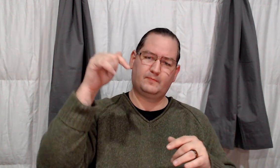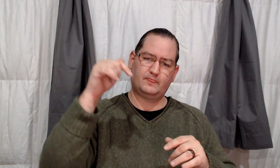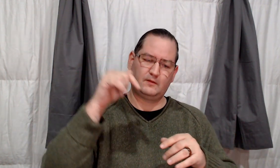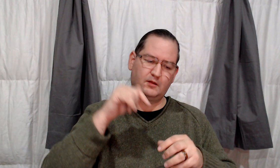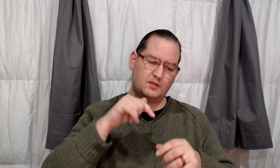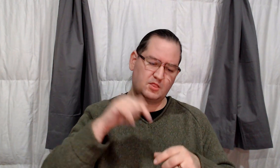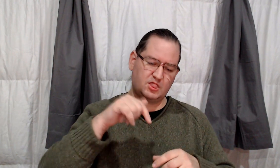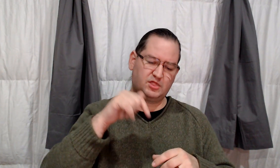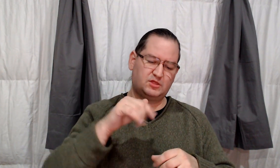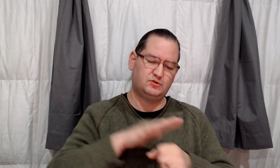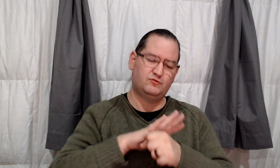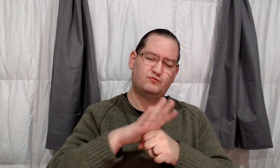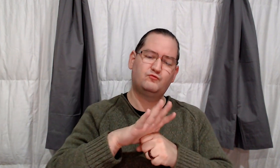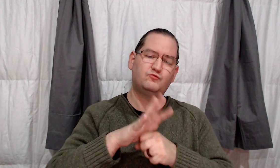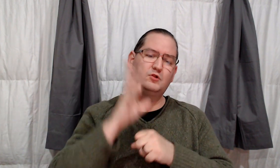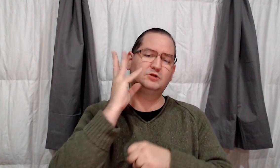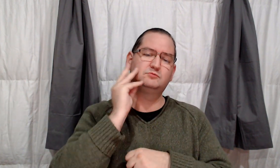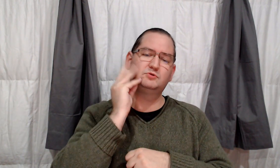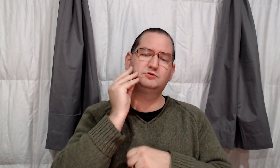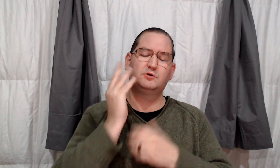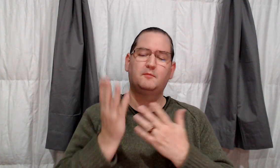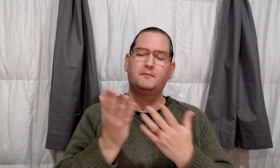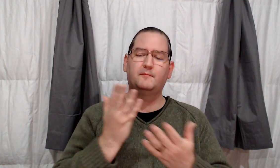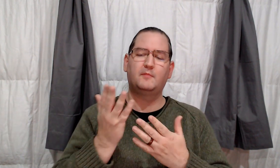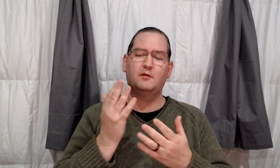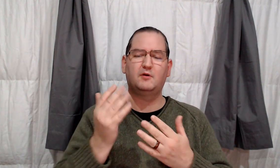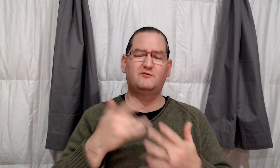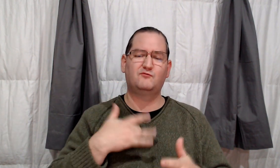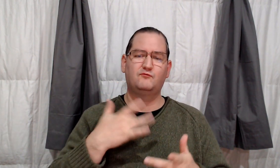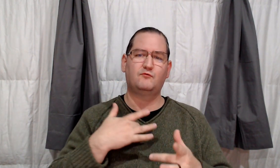may seem so far away, like a dream you had.